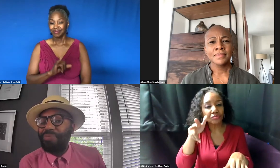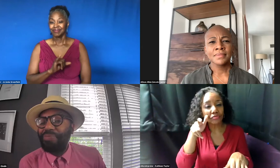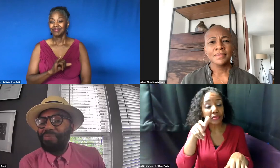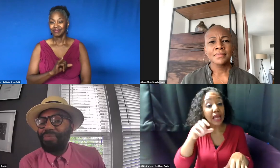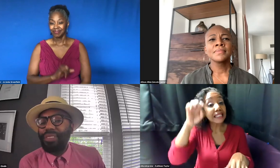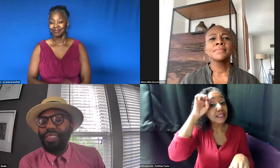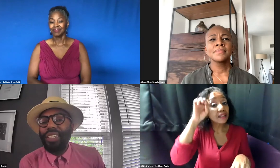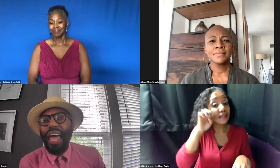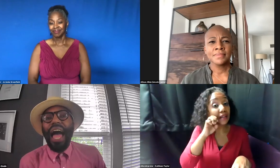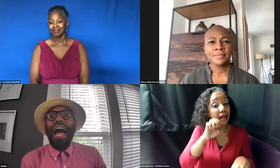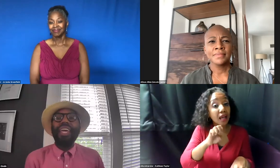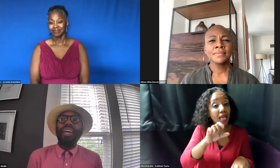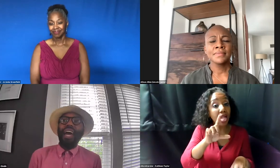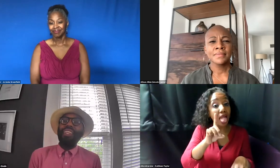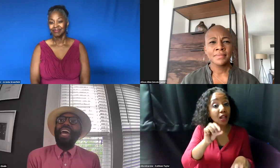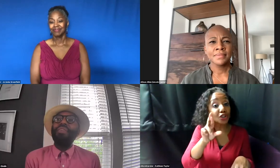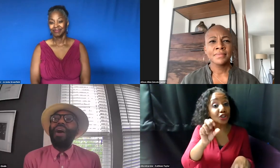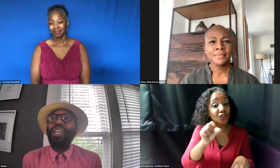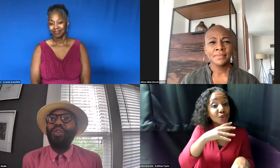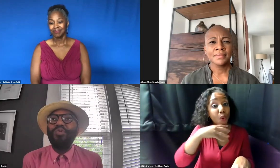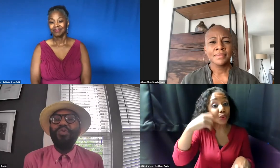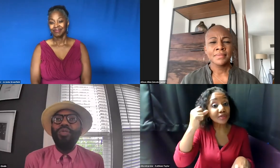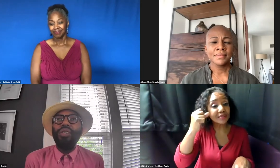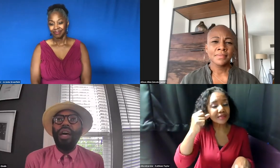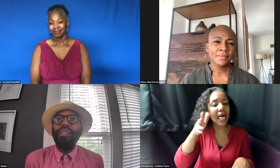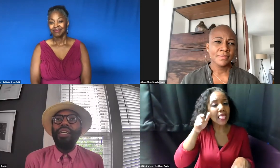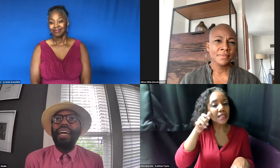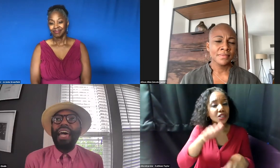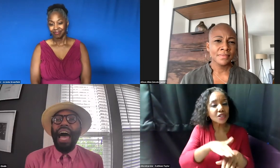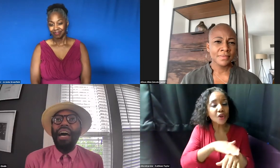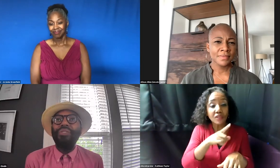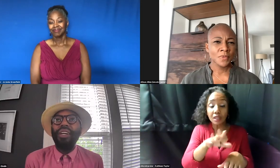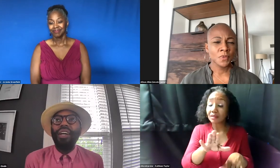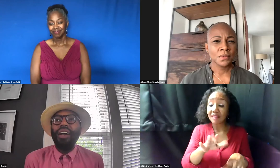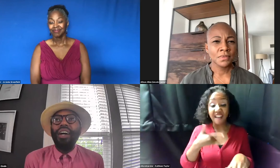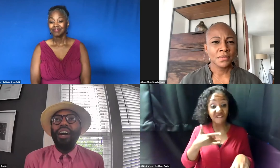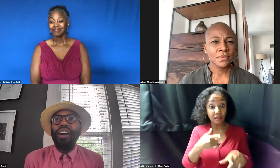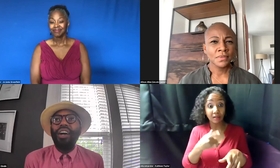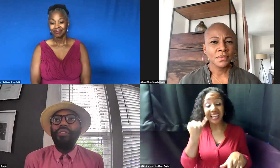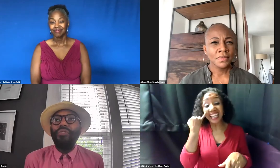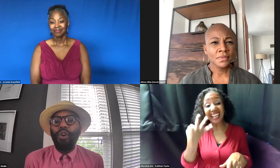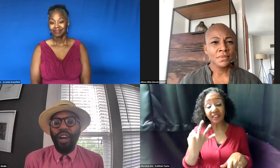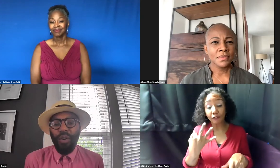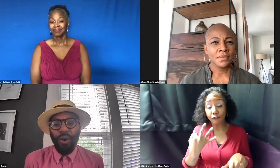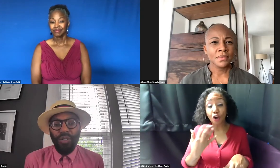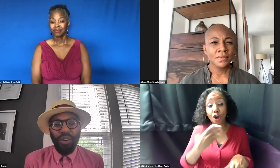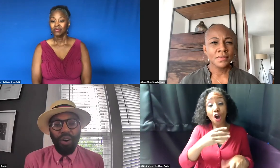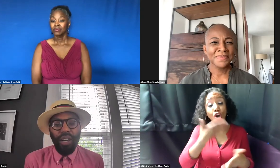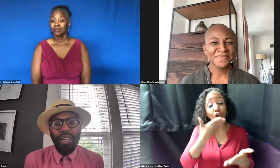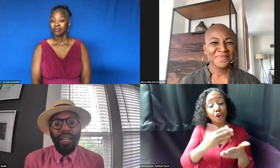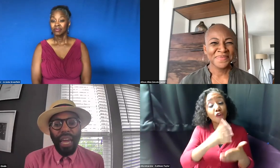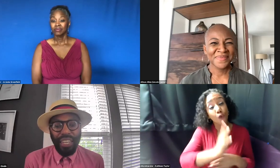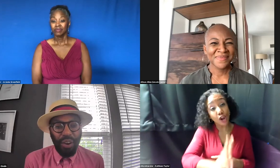elders. Mm. I think anybody who does not have a good 4-year-old